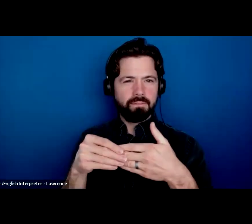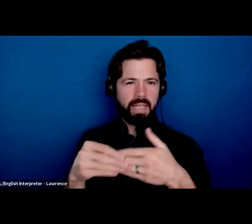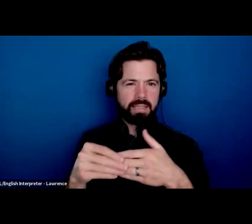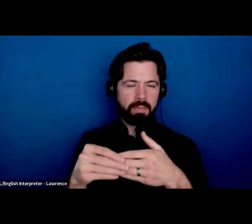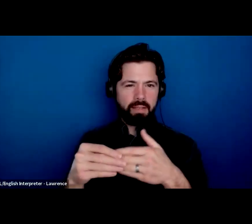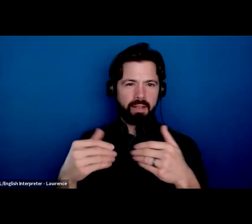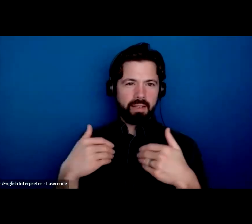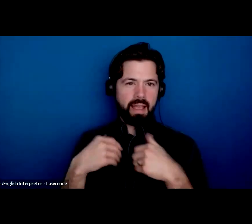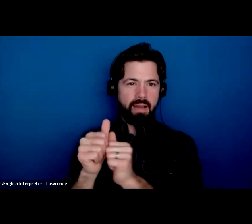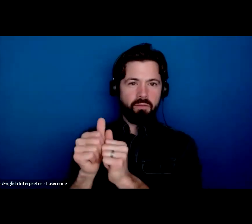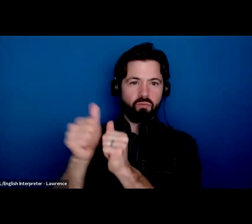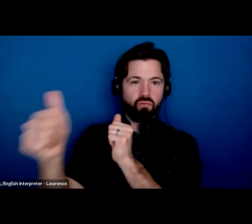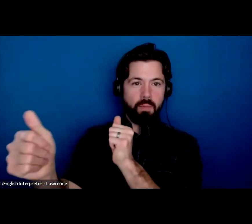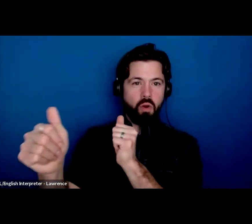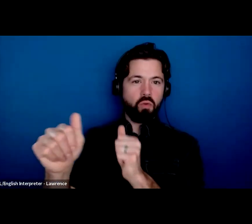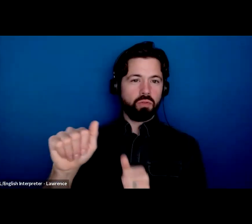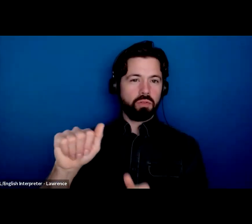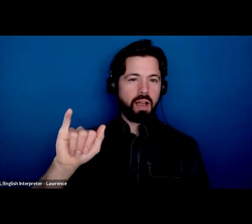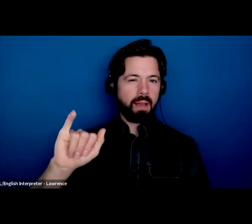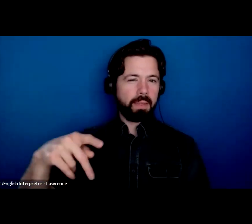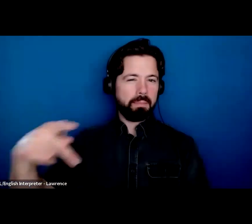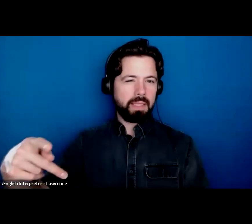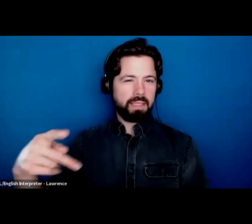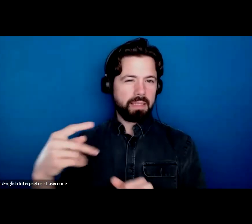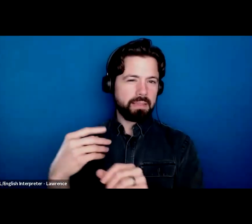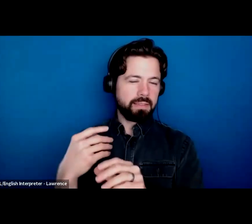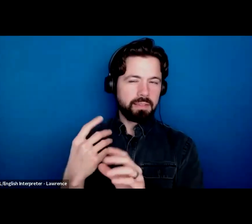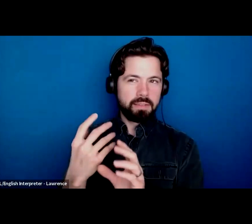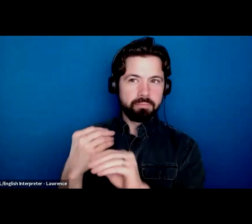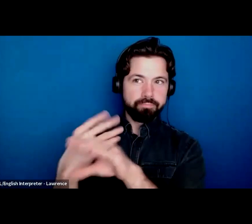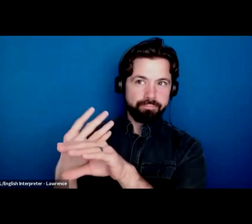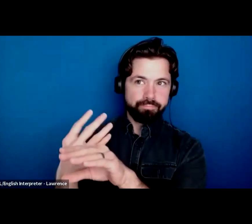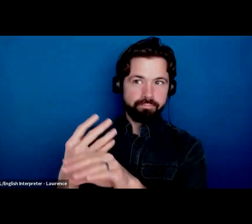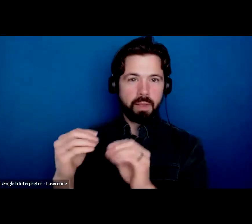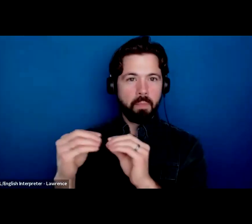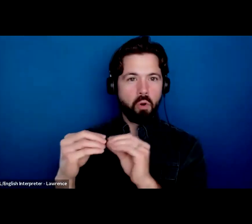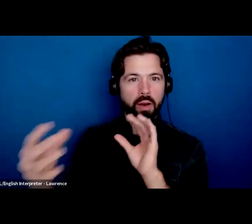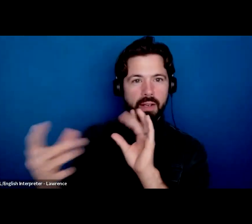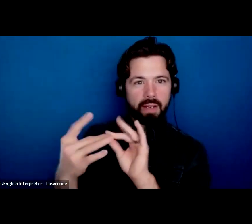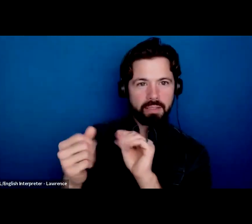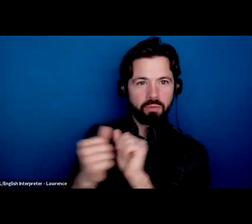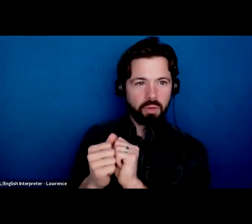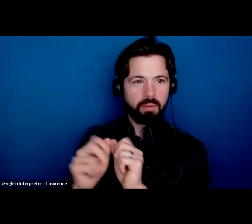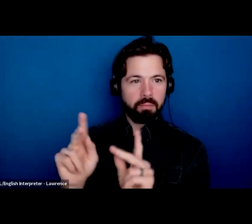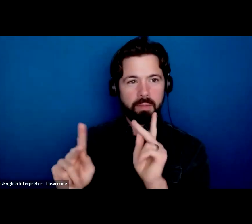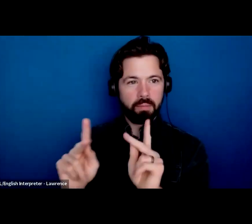remote IPPs and the ability to be more connected if you have